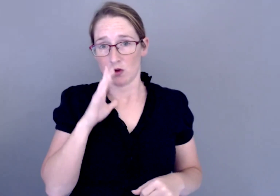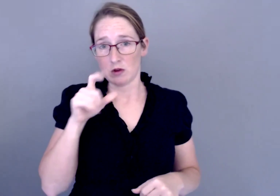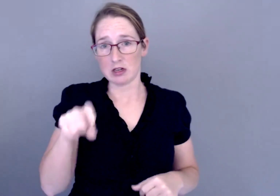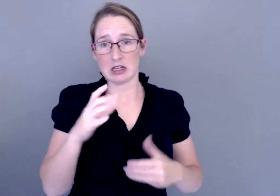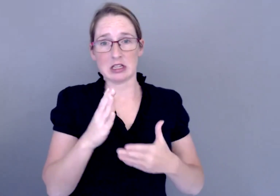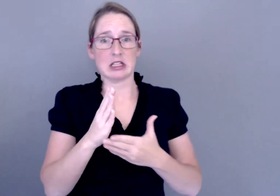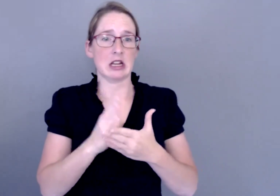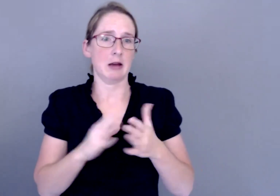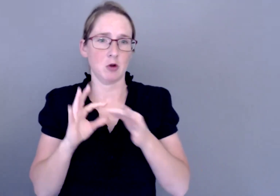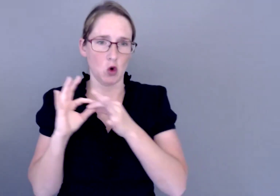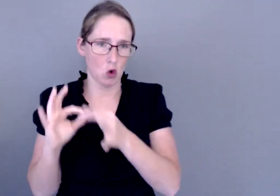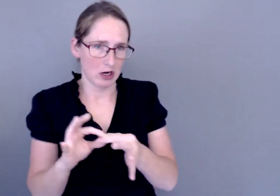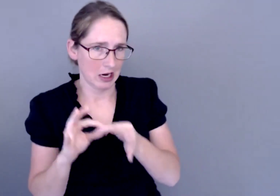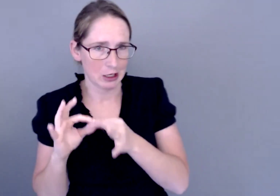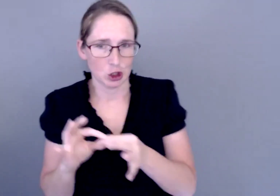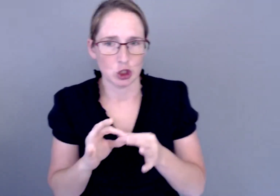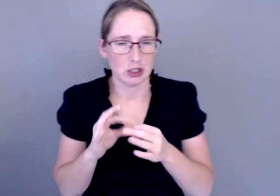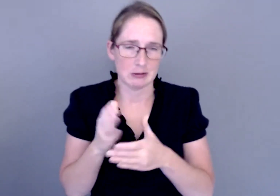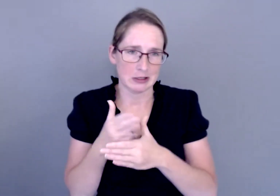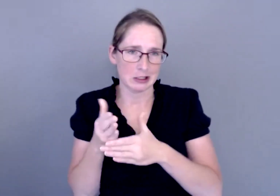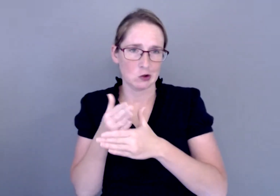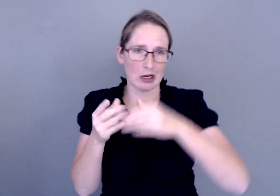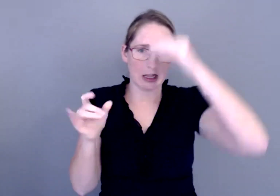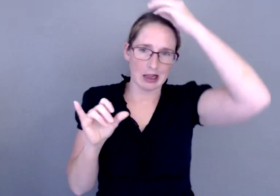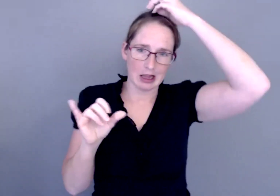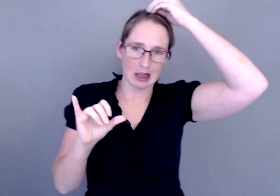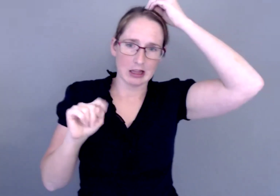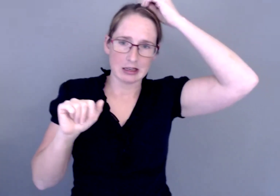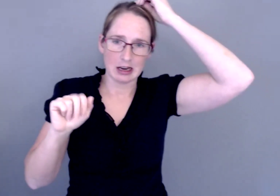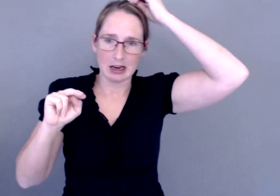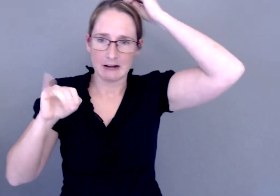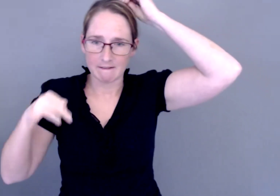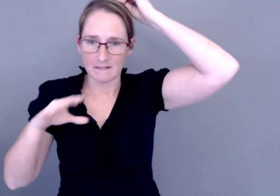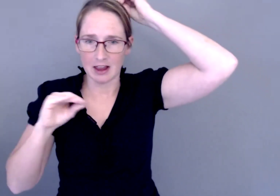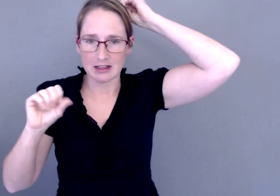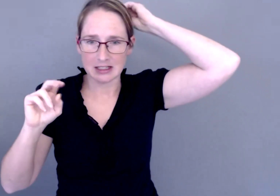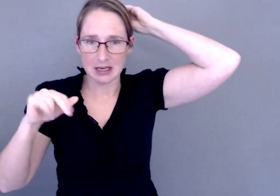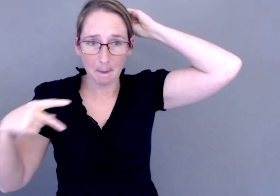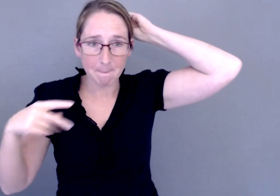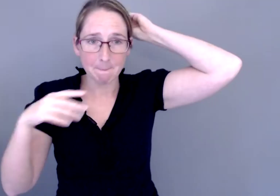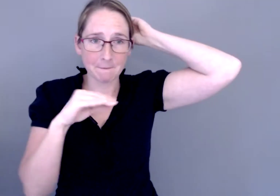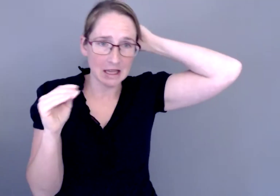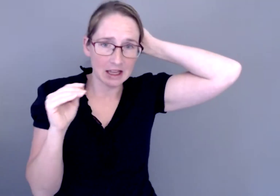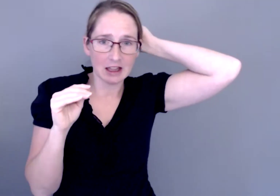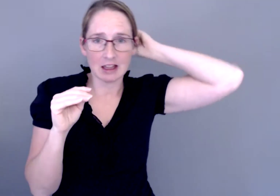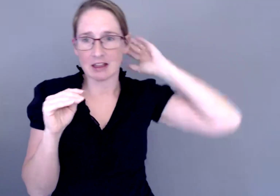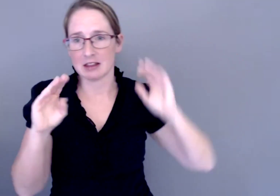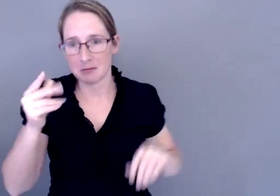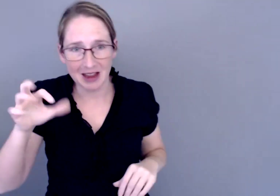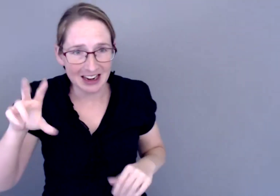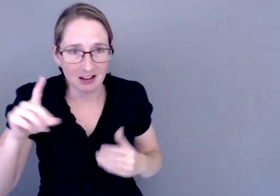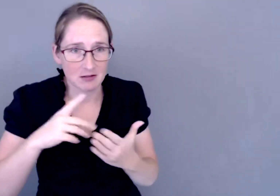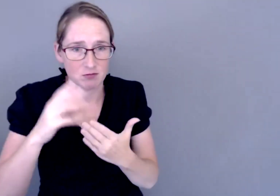some coordination between the like the TANF and the SNAP and the Medicaid